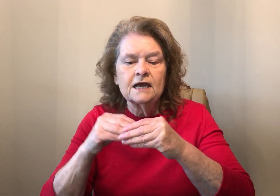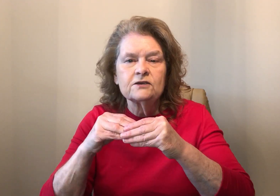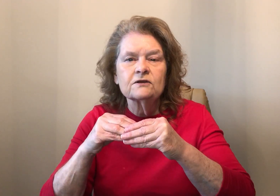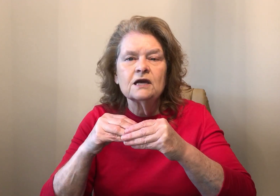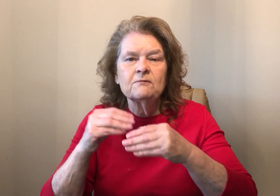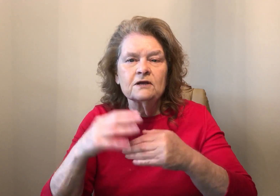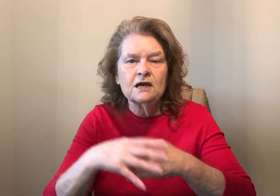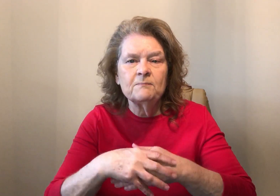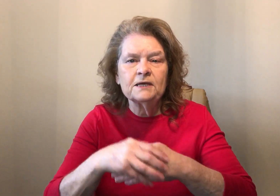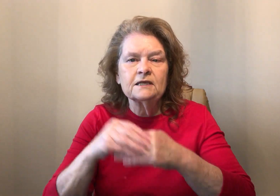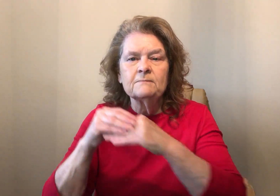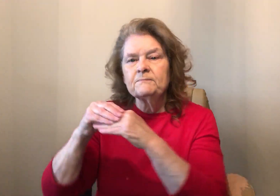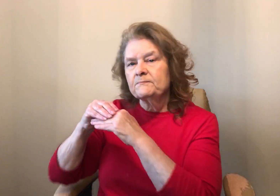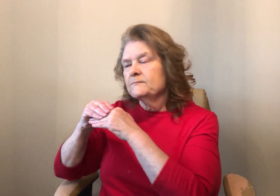you're cupping them.